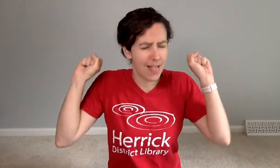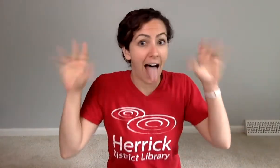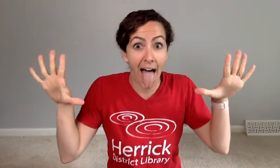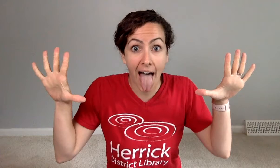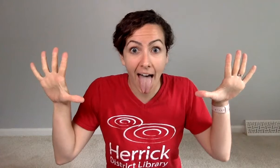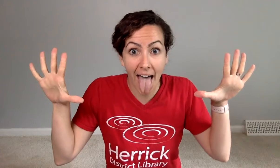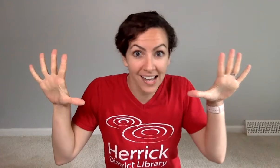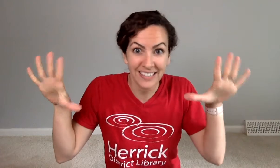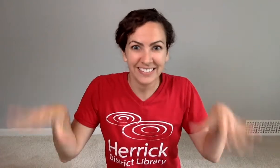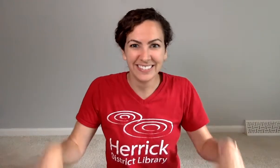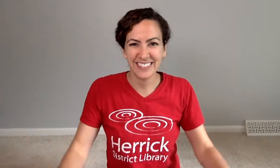ah.